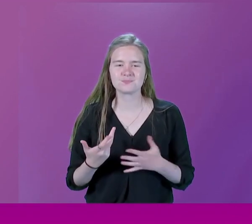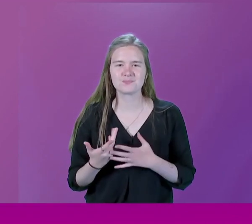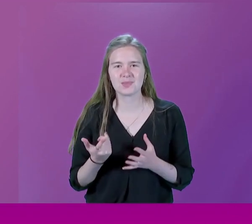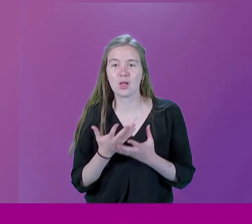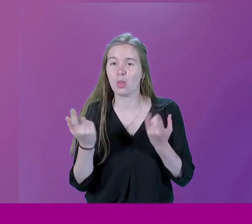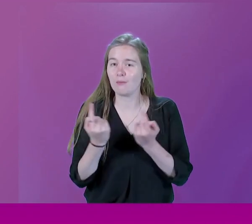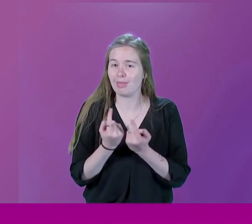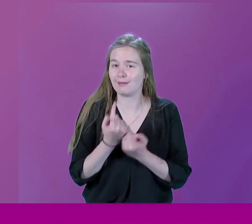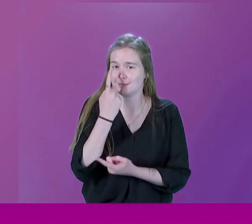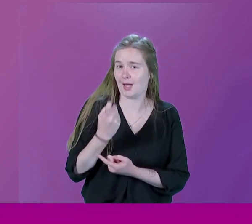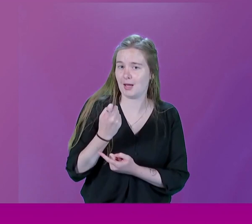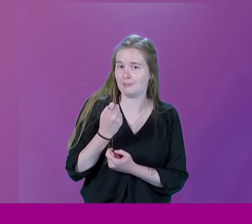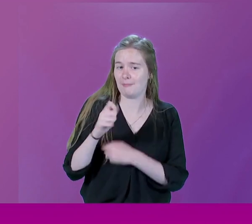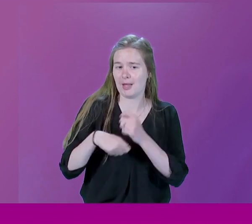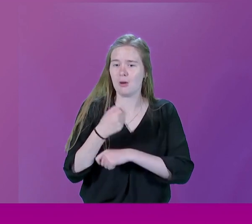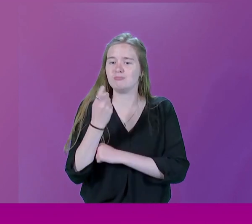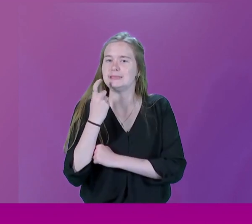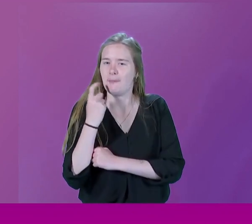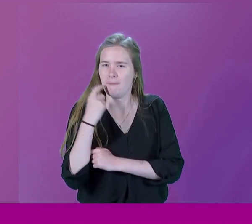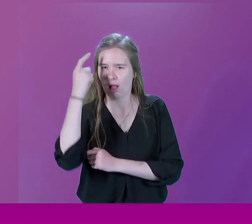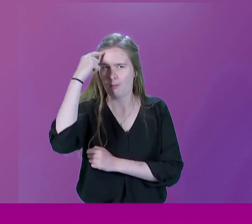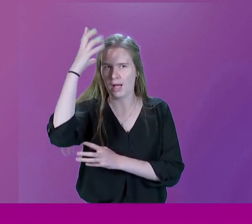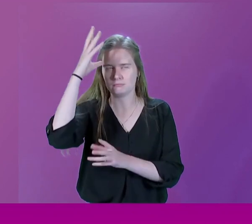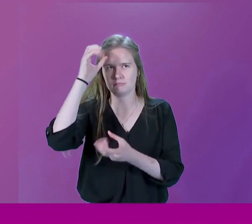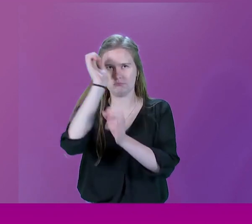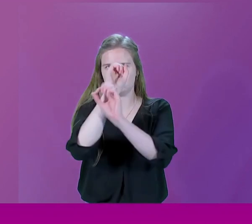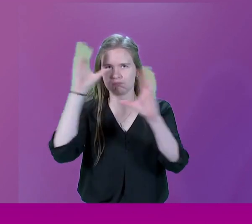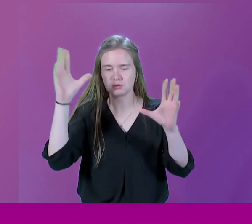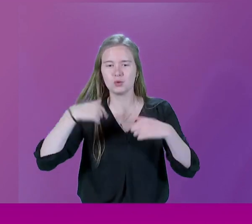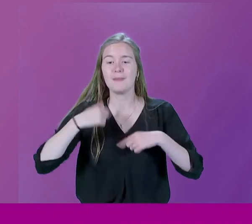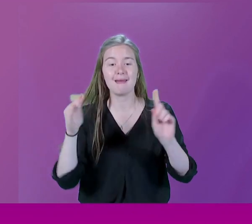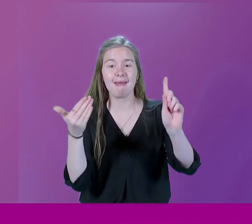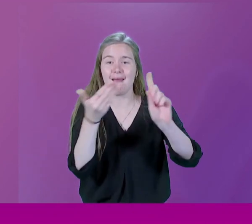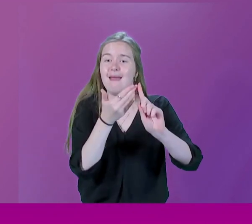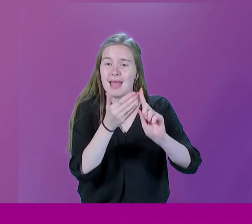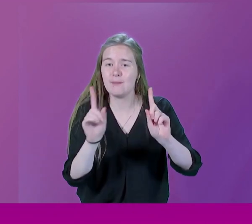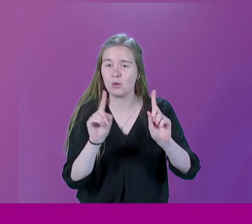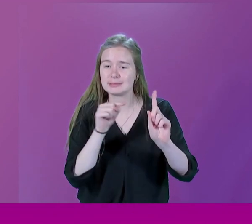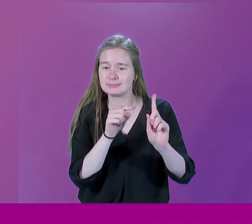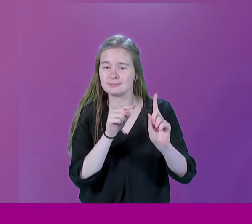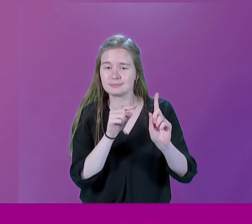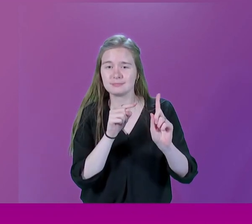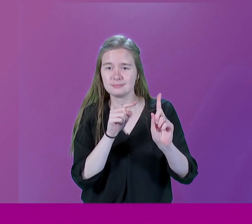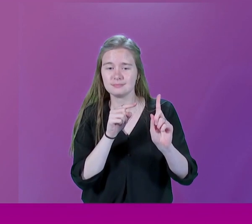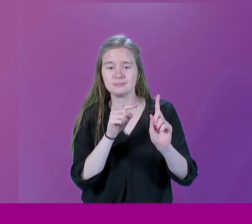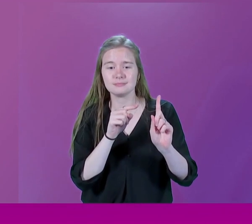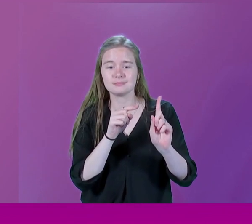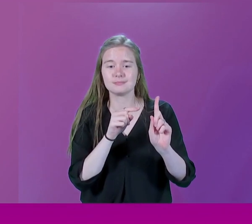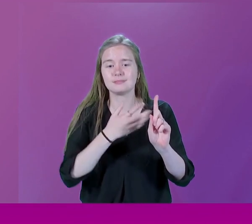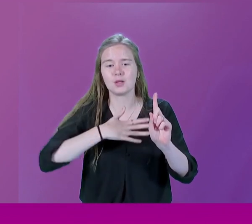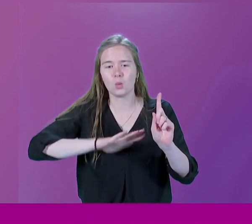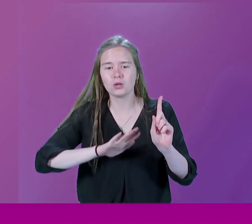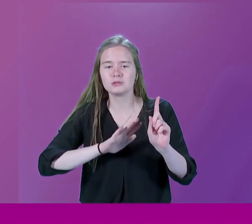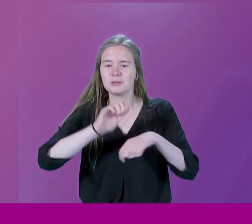a lot of things actually can be very simplified in your mind. So really my aim was, at that point, was to